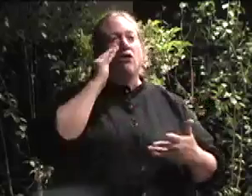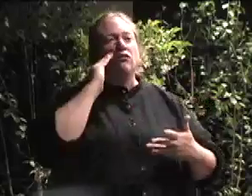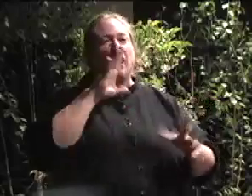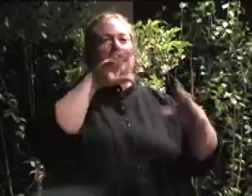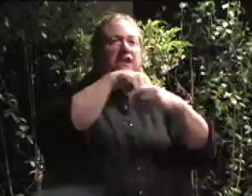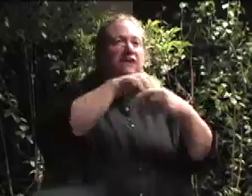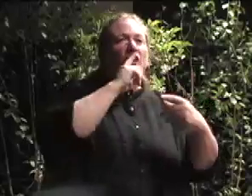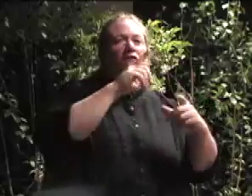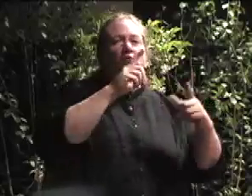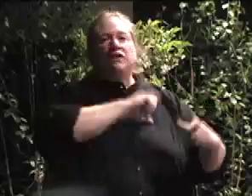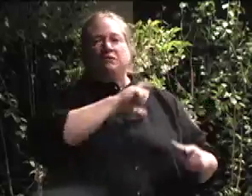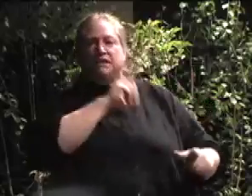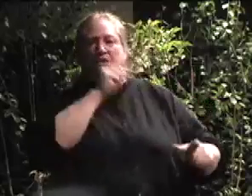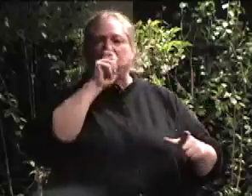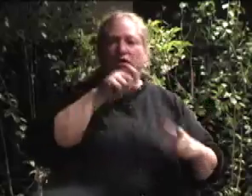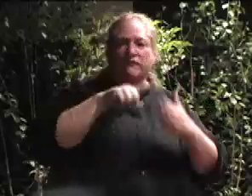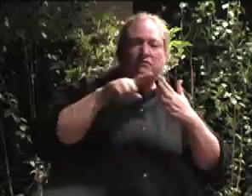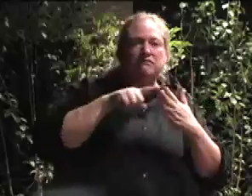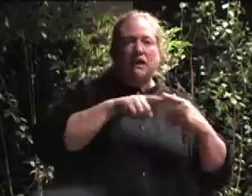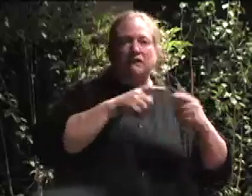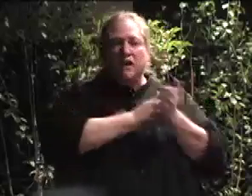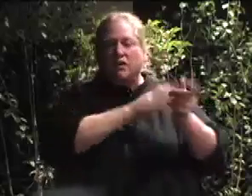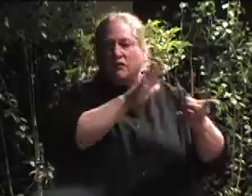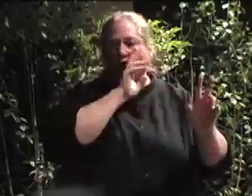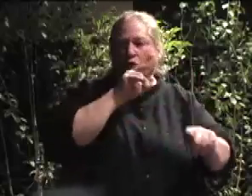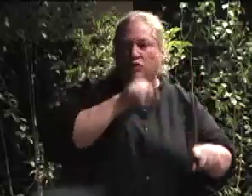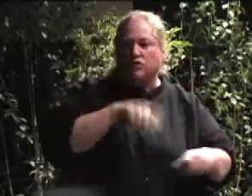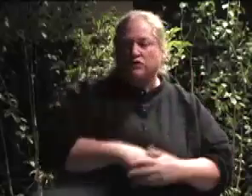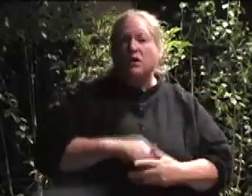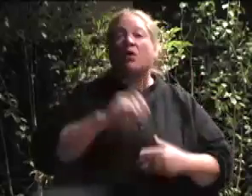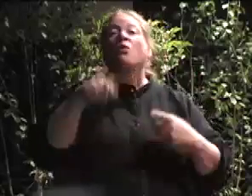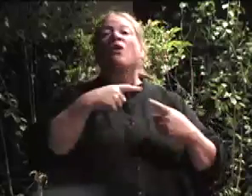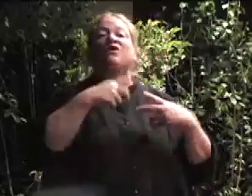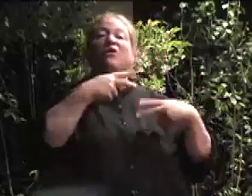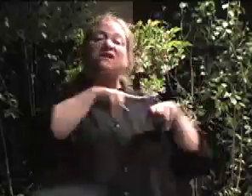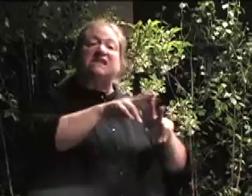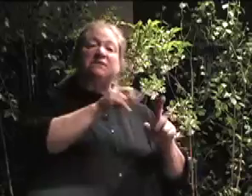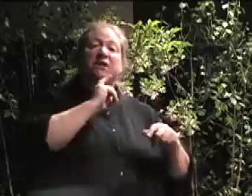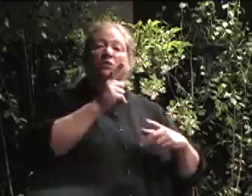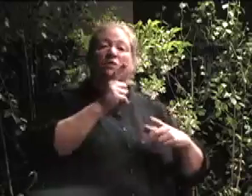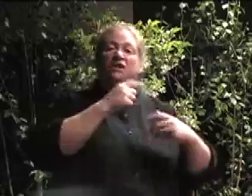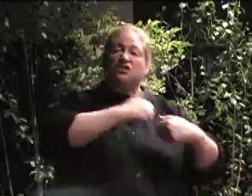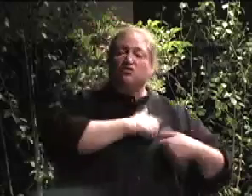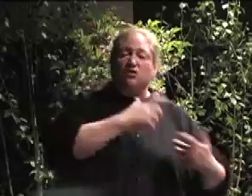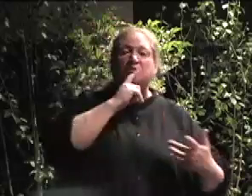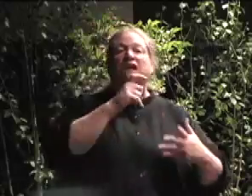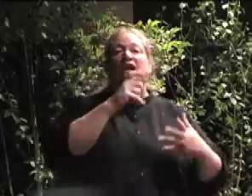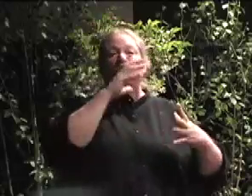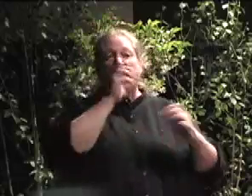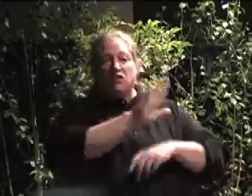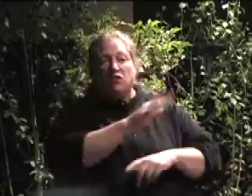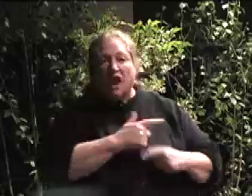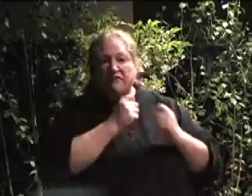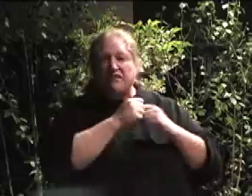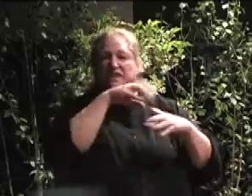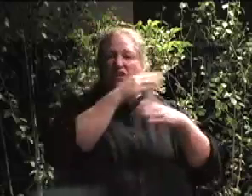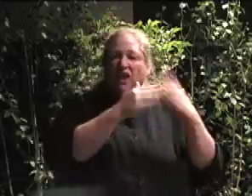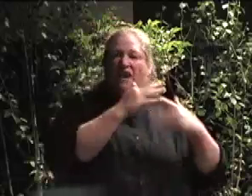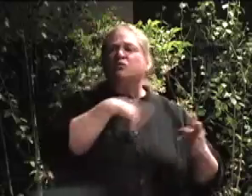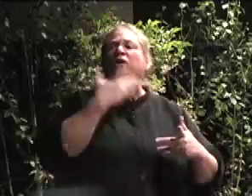in the front lines of troops in Iraq and Afghanistan. When you are sleeping with the troops, when you're eating with the troops, when your life is in their hands, what kind of